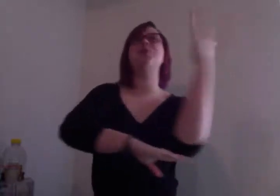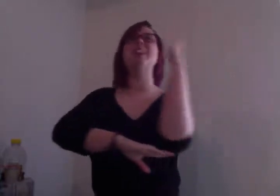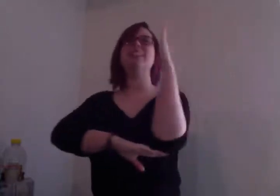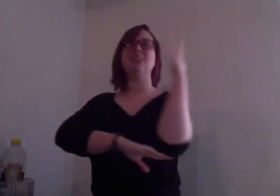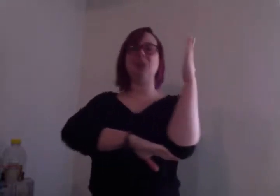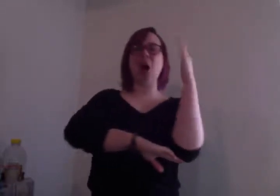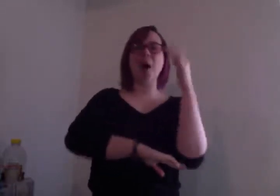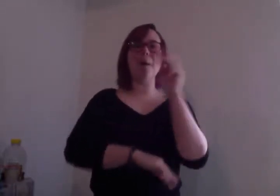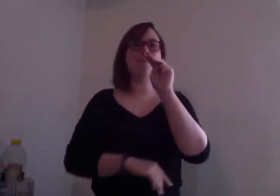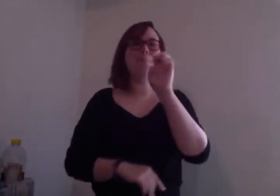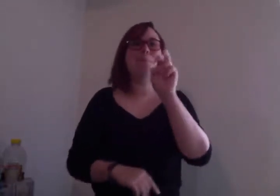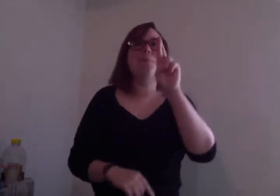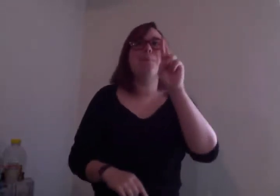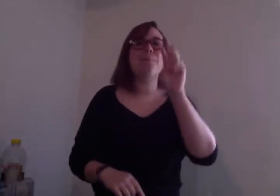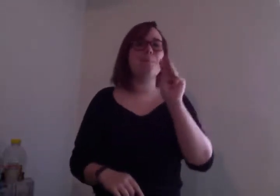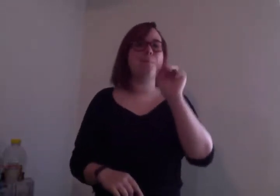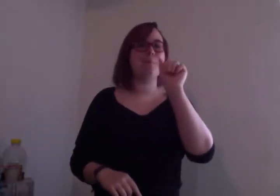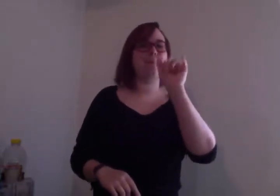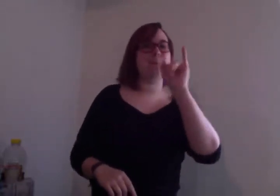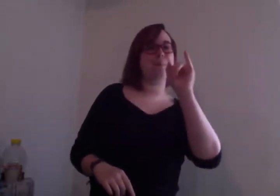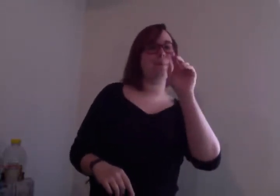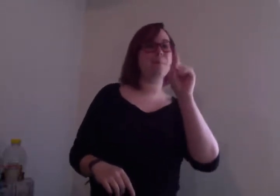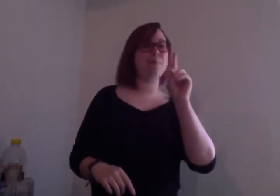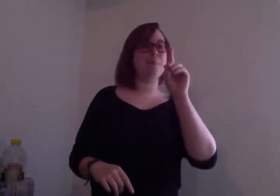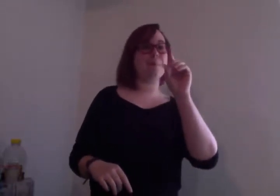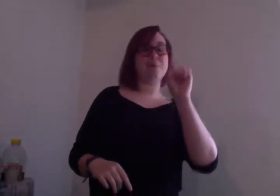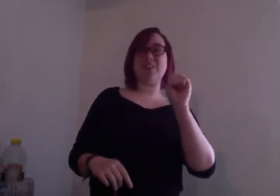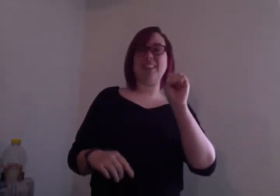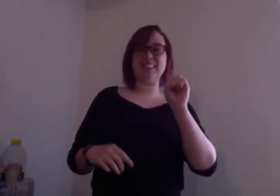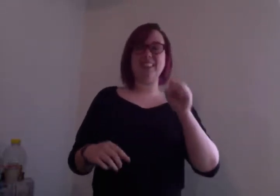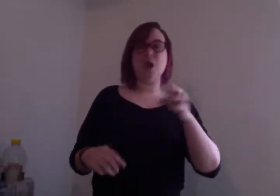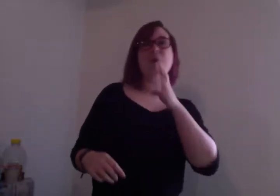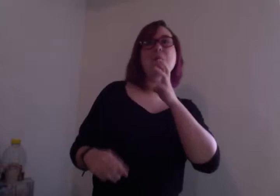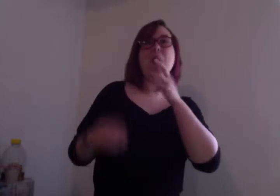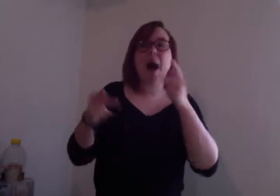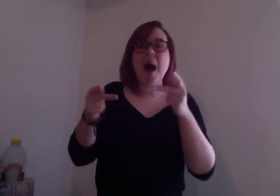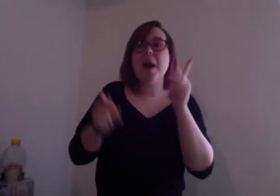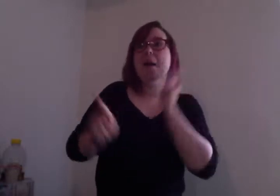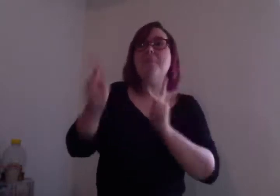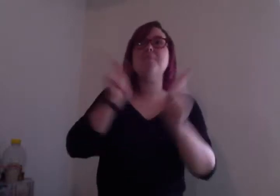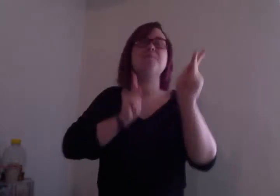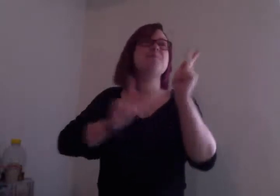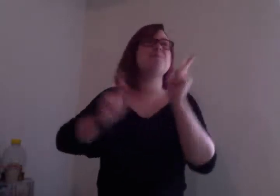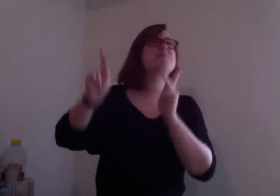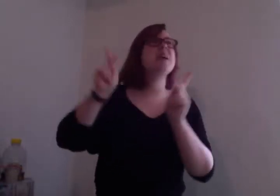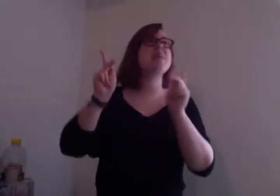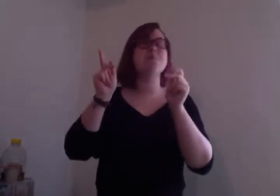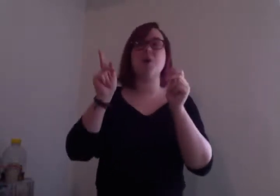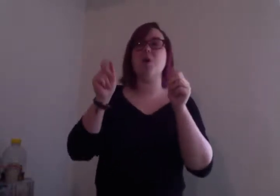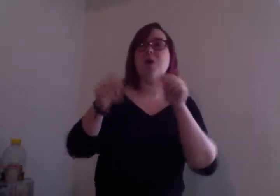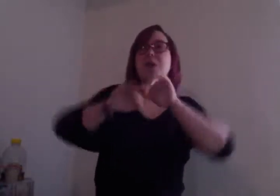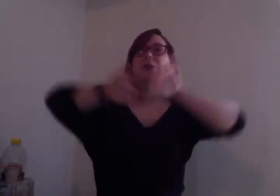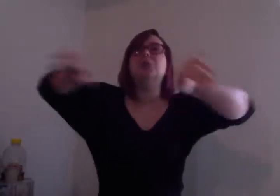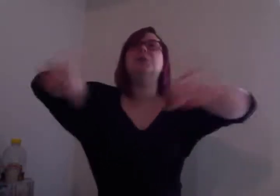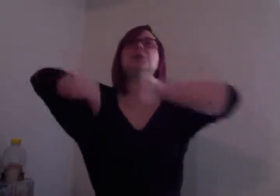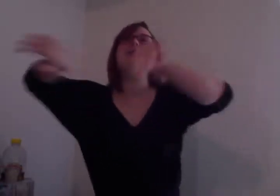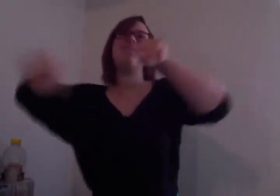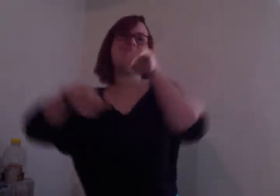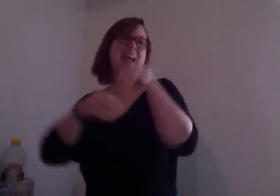in a village on a cliff. There were woods full of wild animals. Best of all, there was a ship